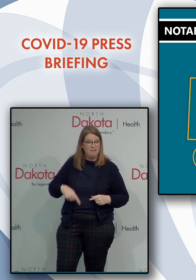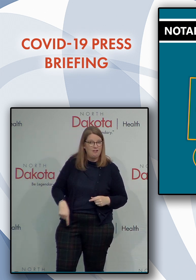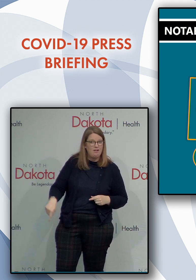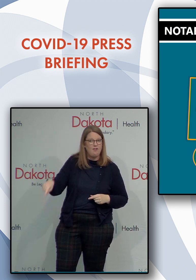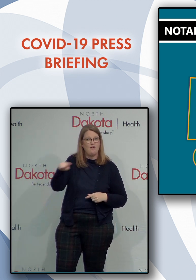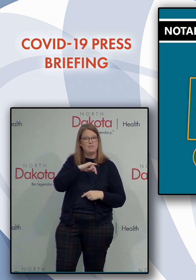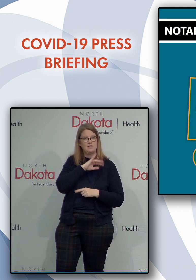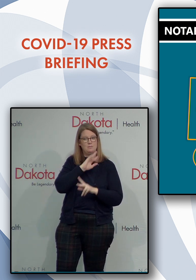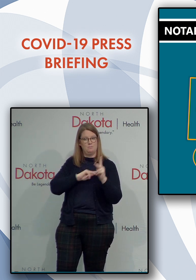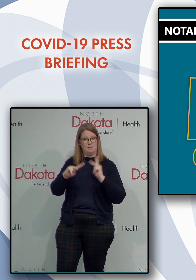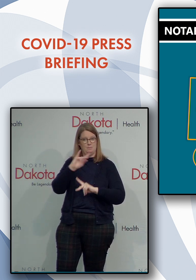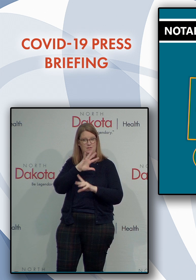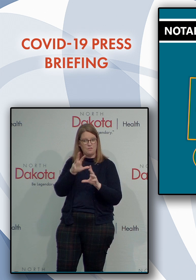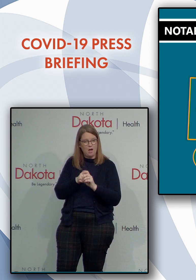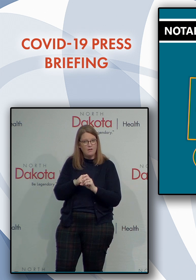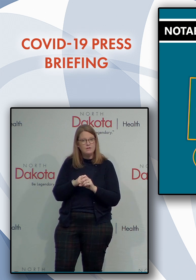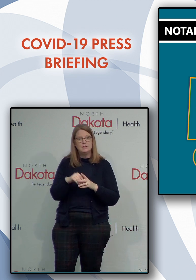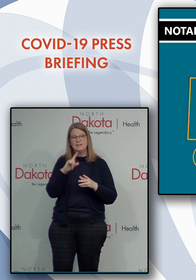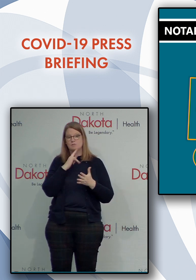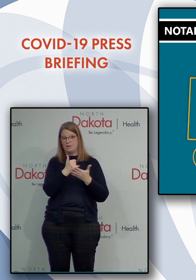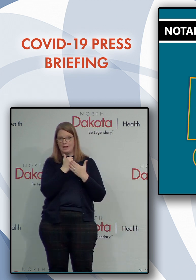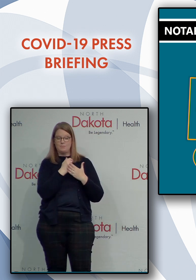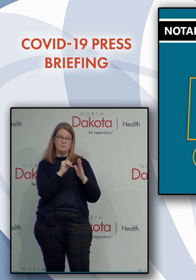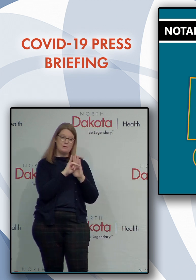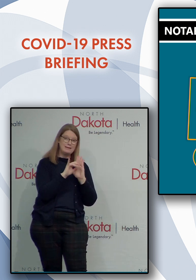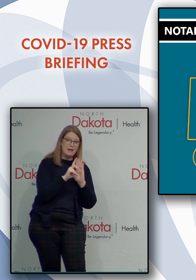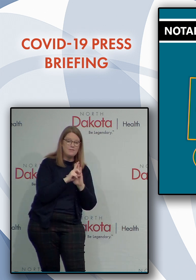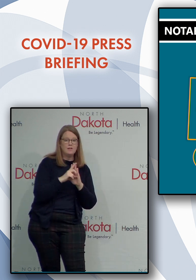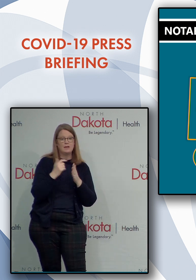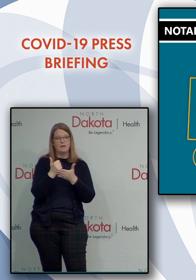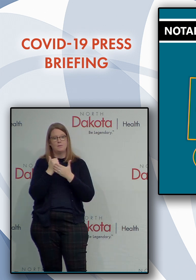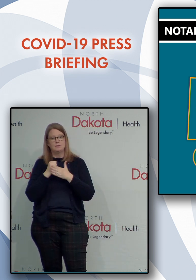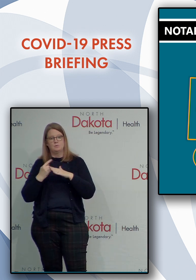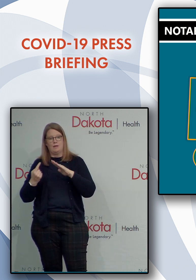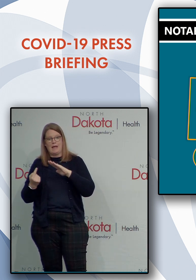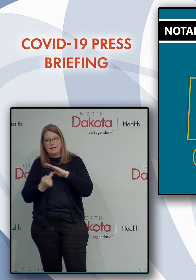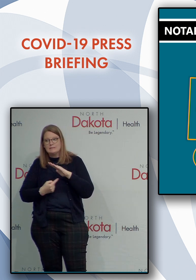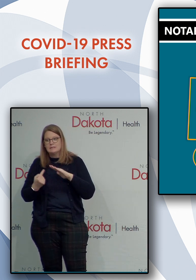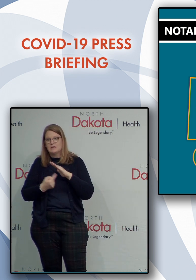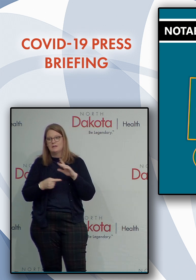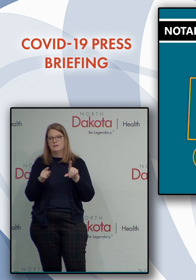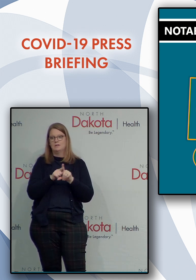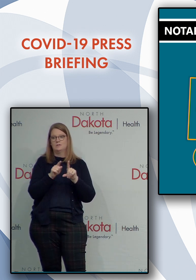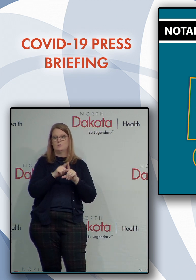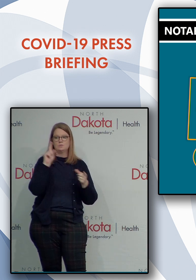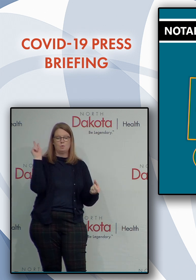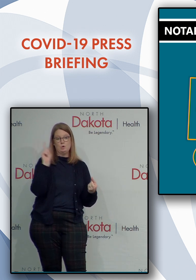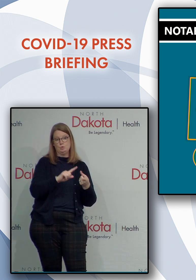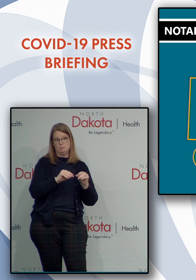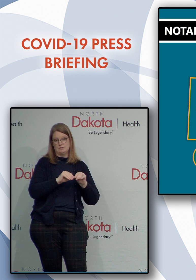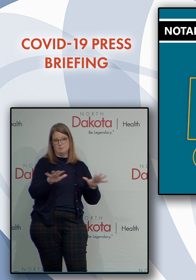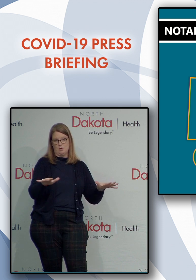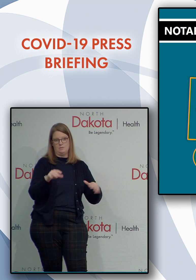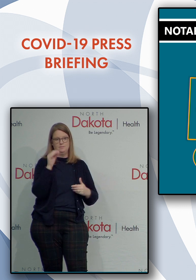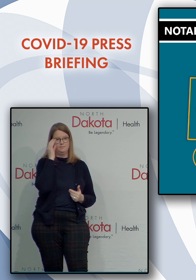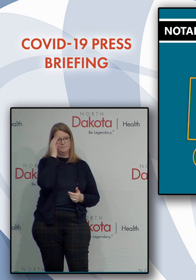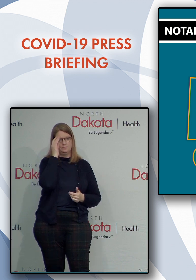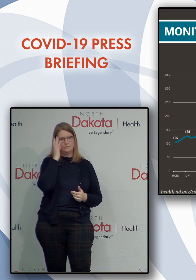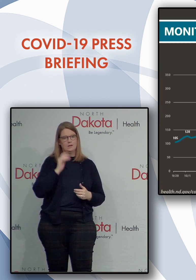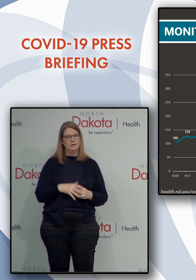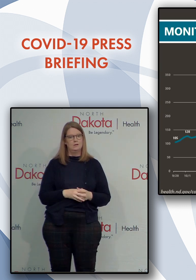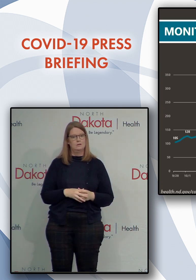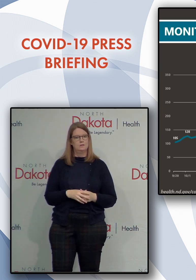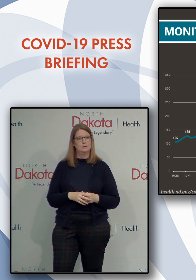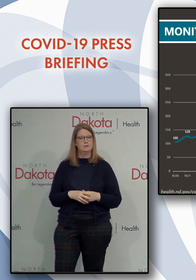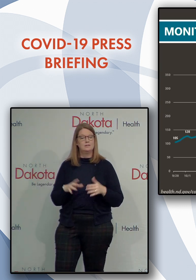in testing, because that is helping us to identify, helping us to isolate, and helping us to reduce the spread. There are